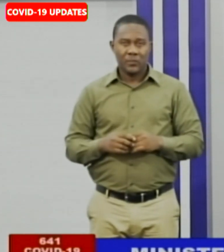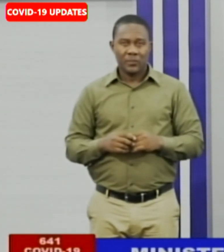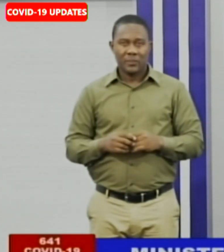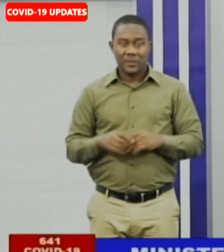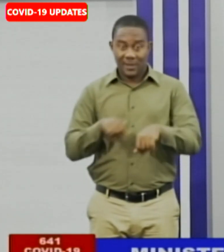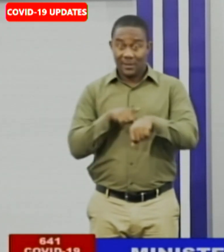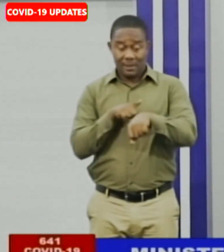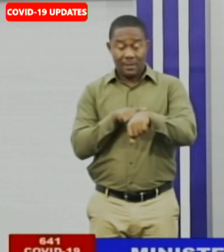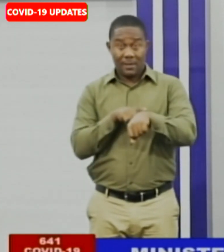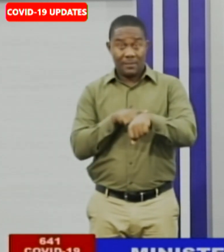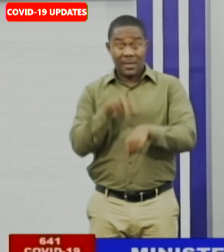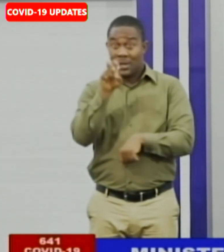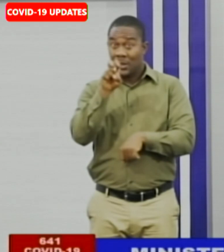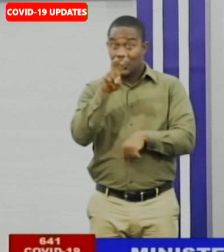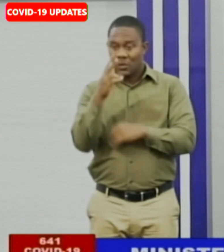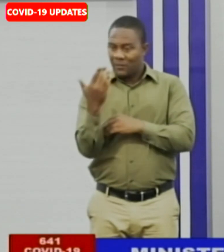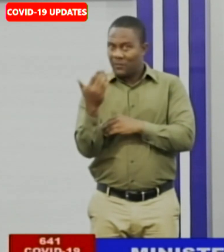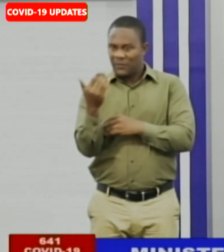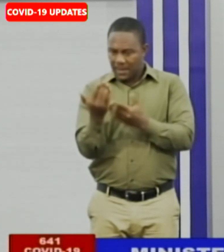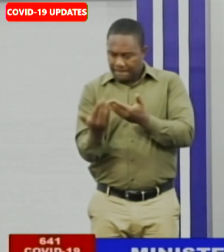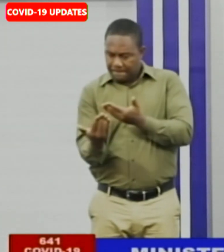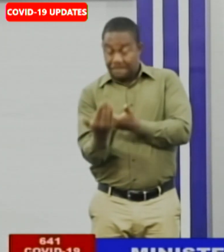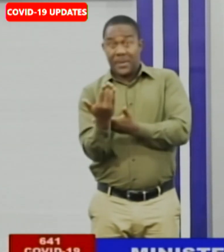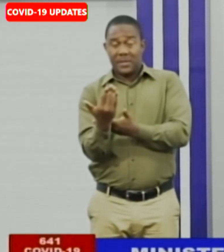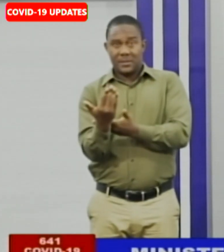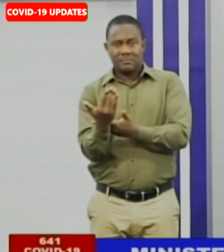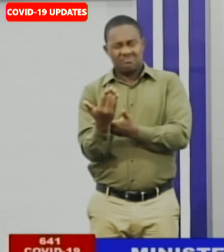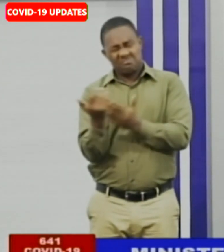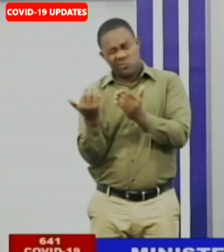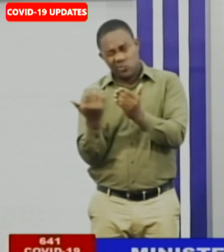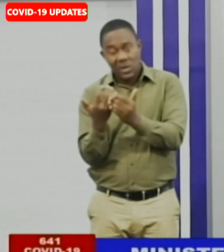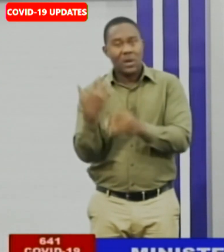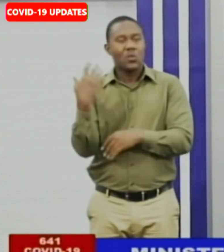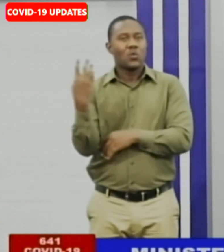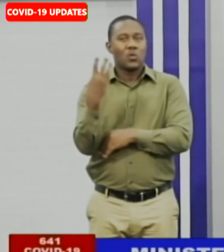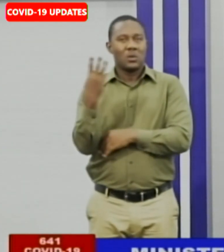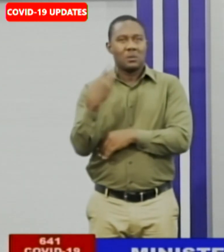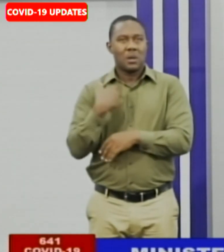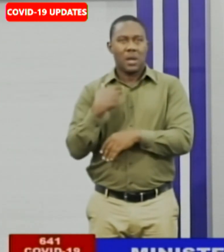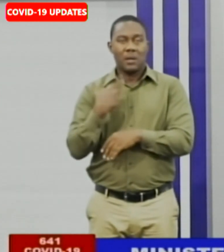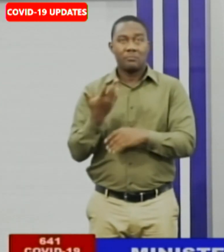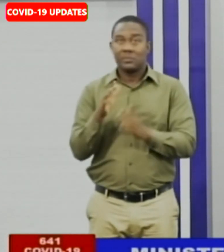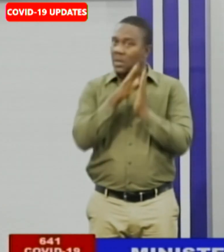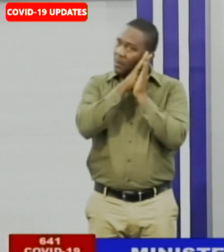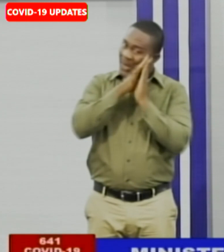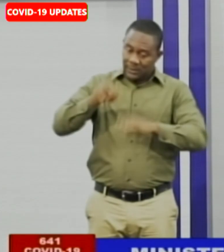12:15 a.m. to get to Wednesday. I was just lying on bed and I realized